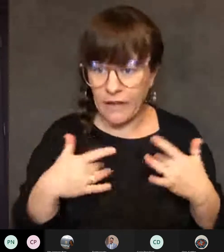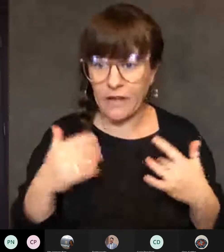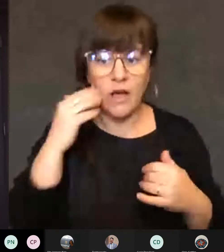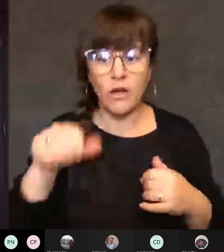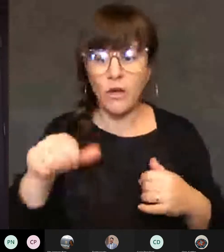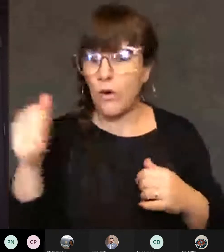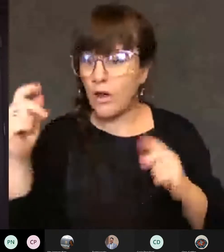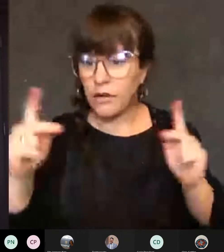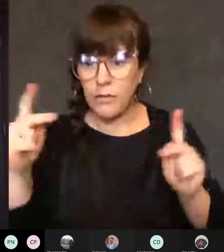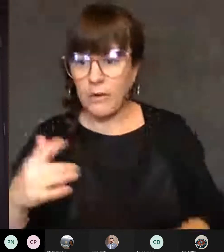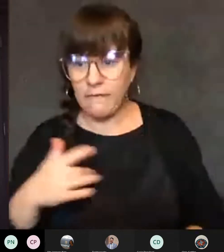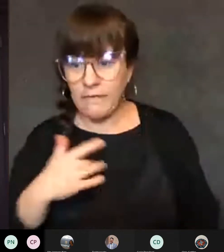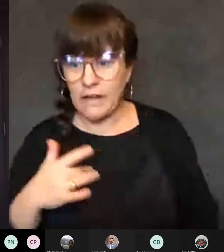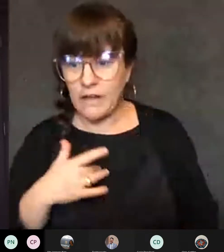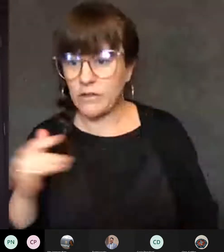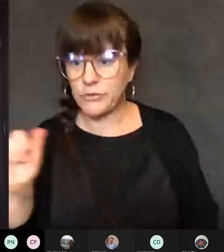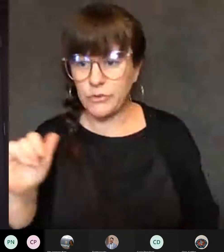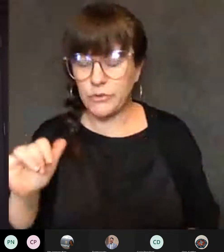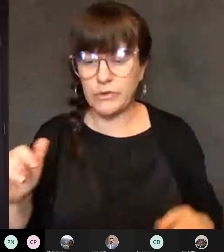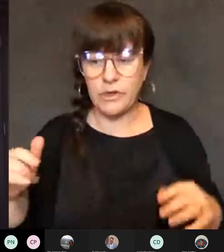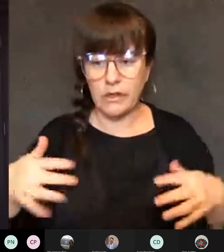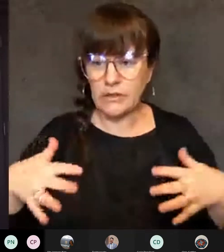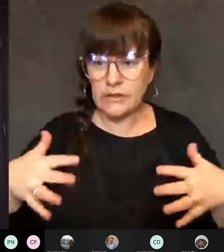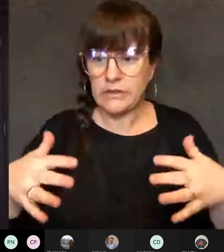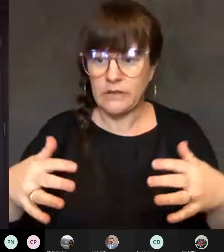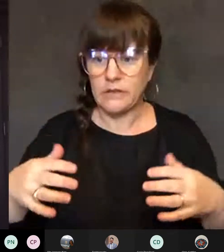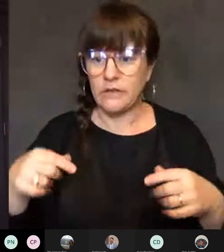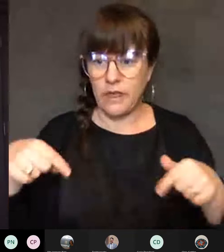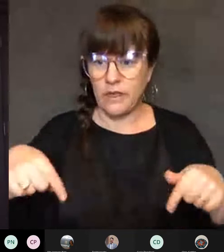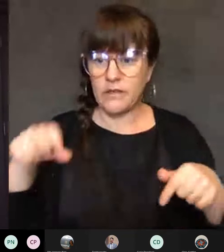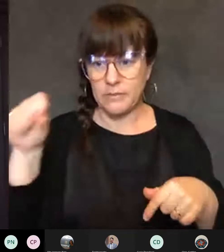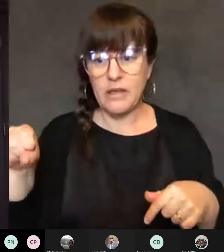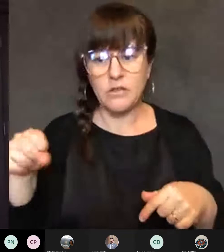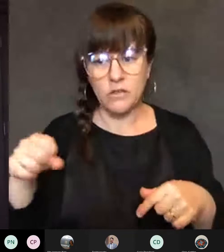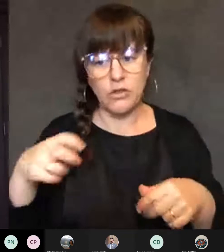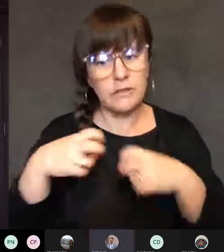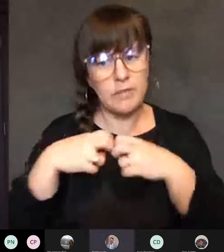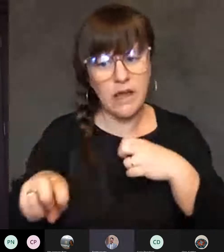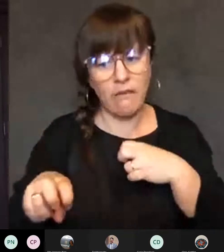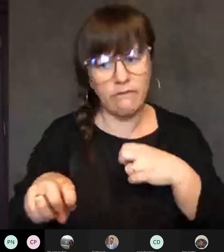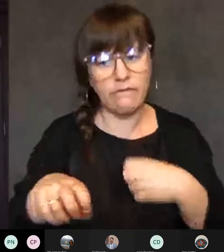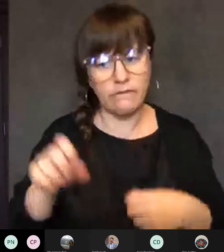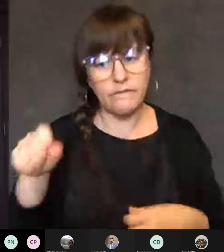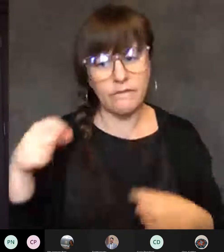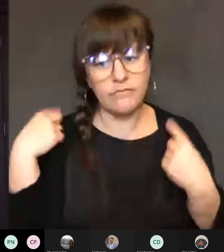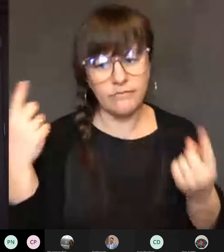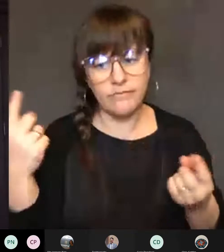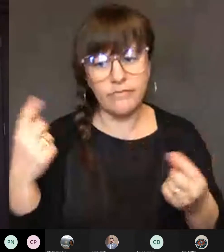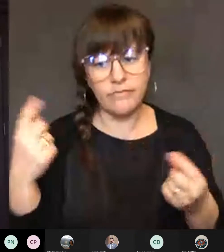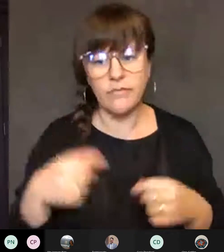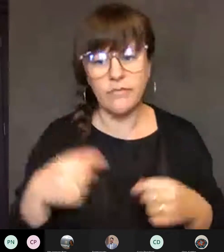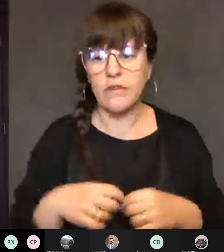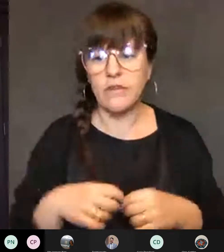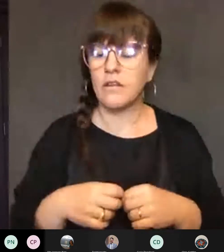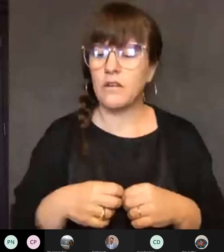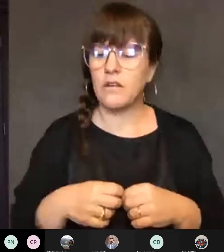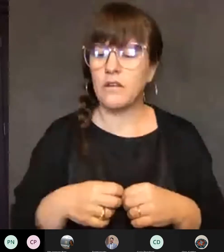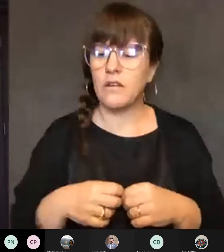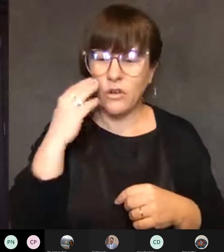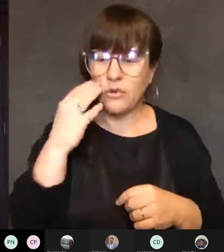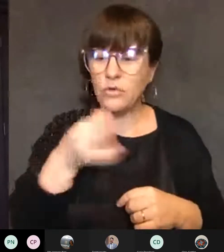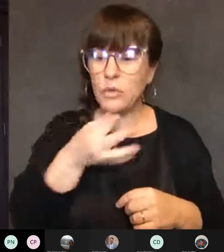that I talk to feels it. And it's been really difficult. It's been almost a year since we had